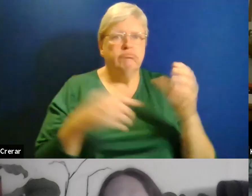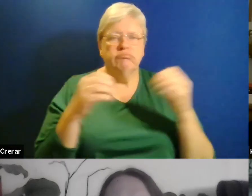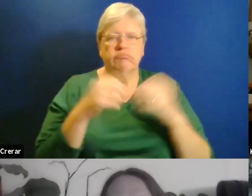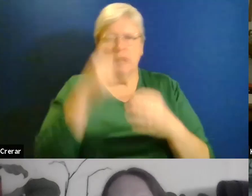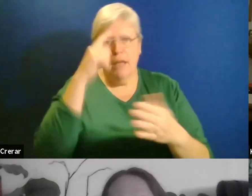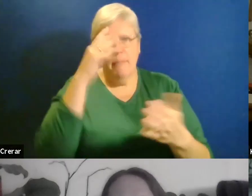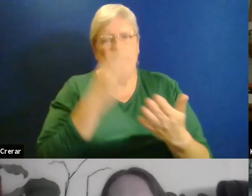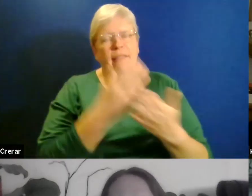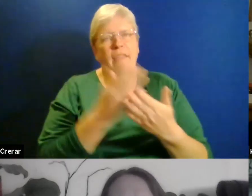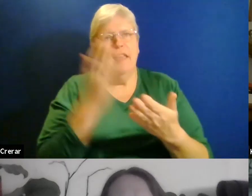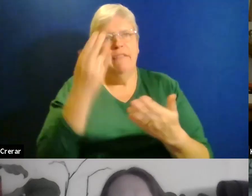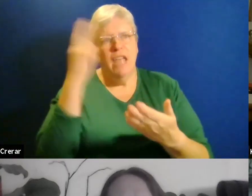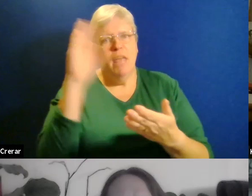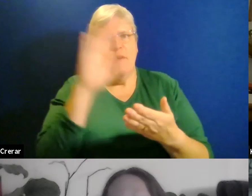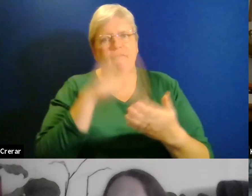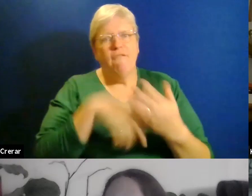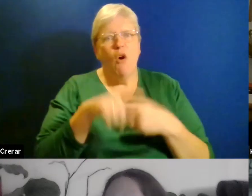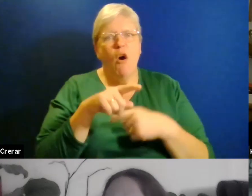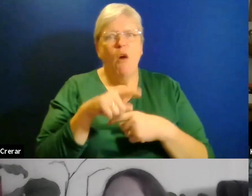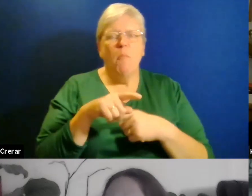name originates from,